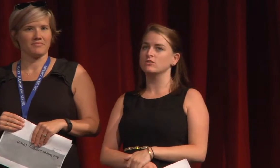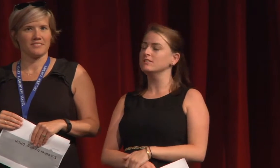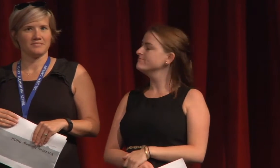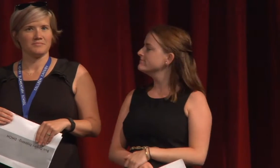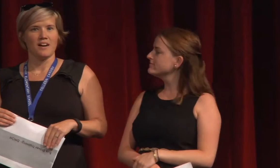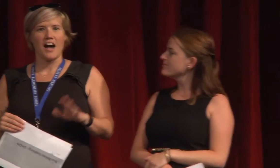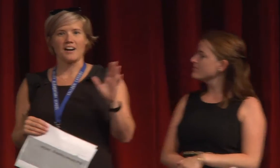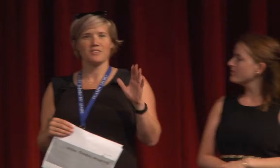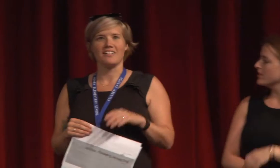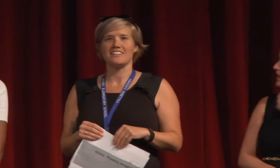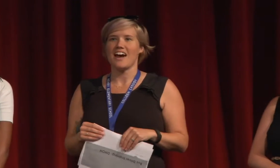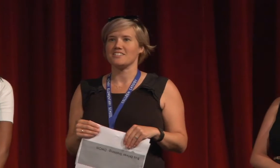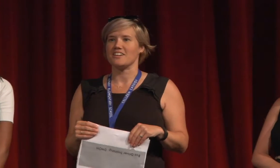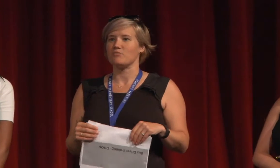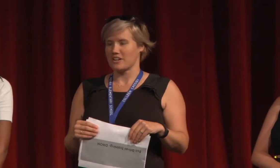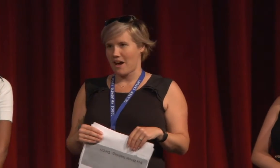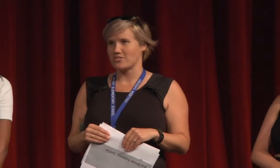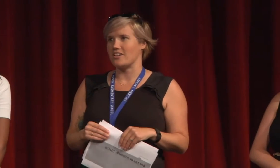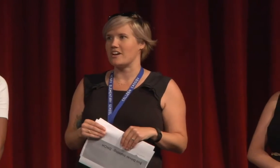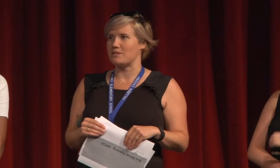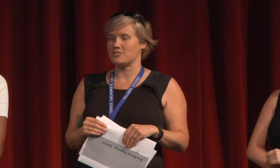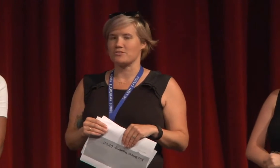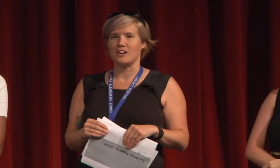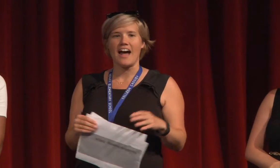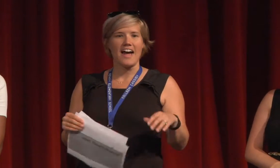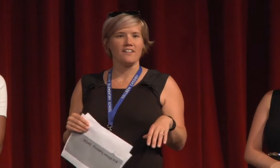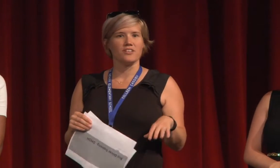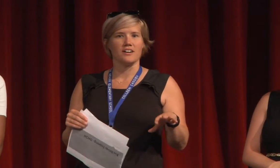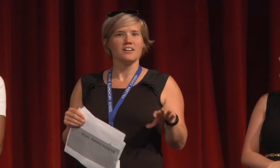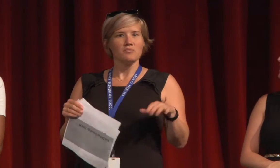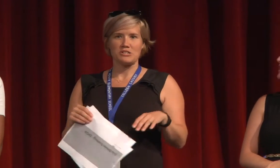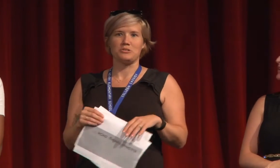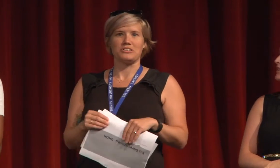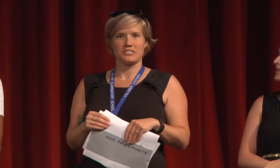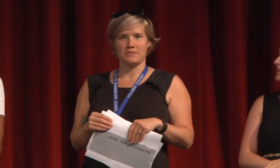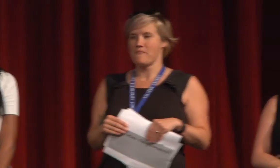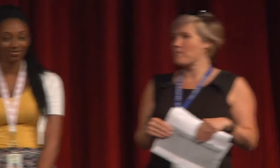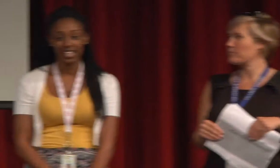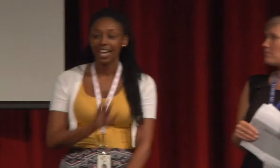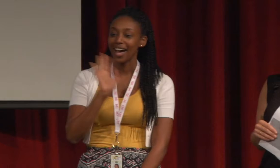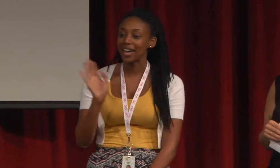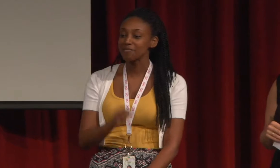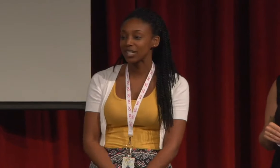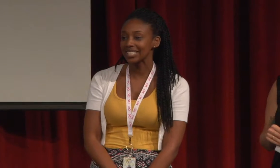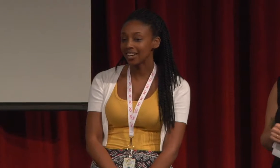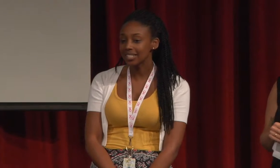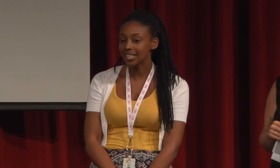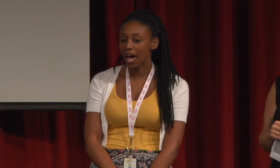School. Colleen Cassidy, work at Patrick Henry Elementary School. I have the preschoolers. Hi, I'm Chris Nelson. I'm